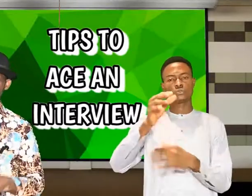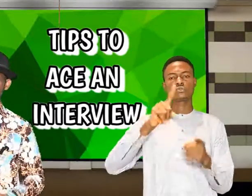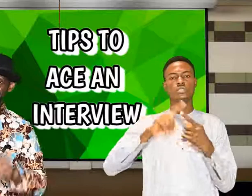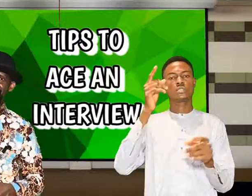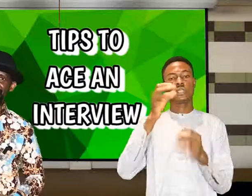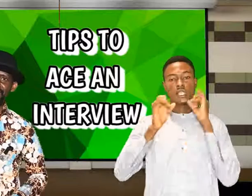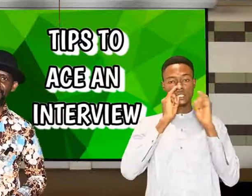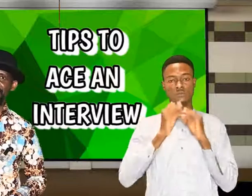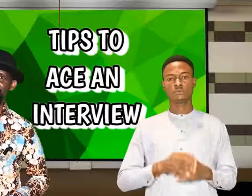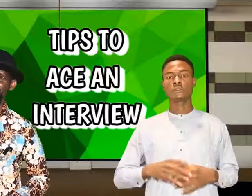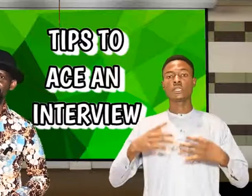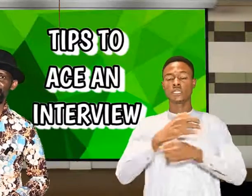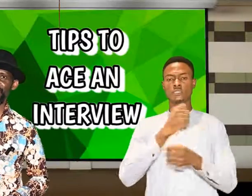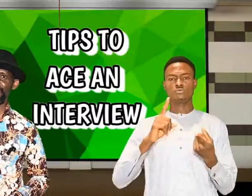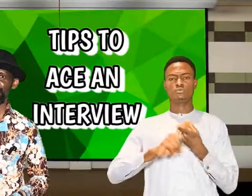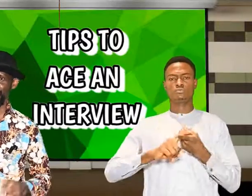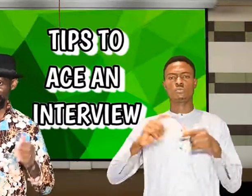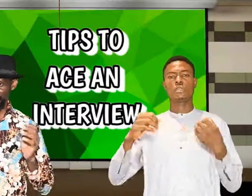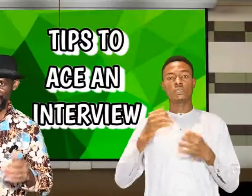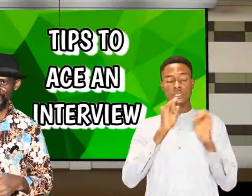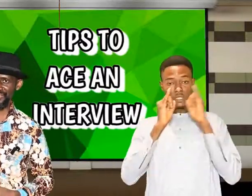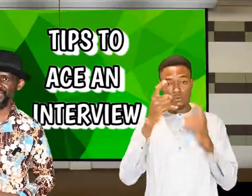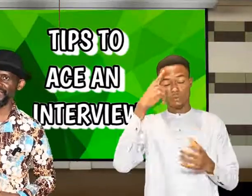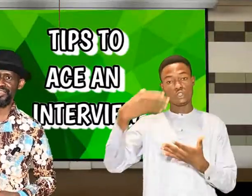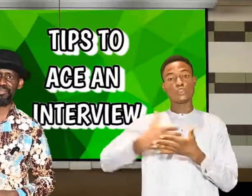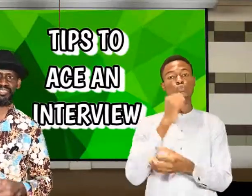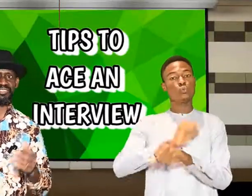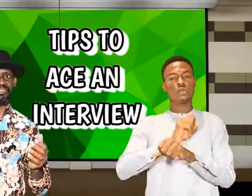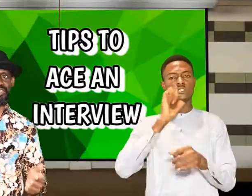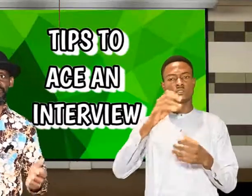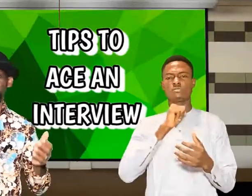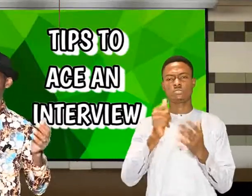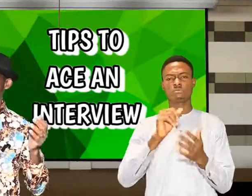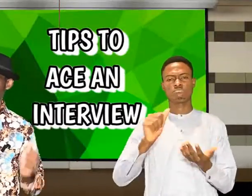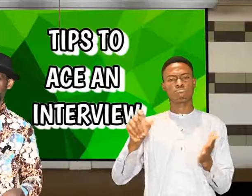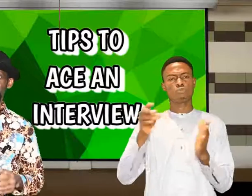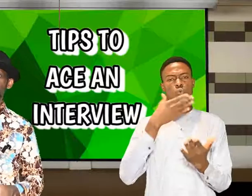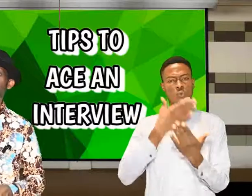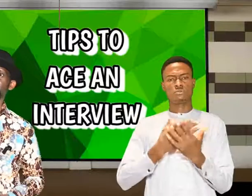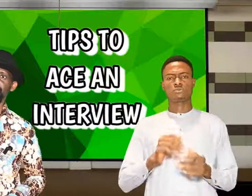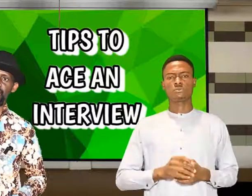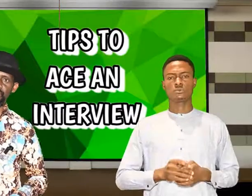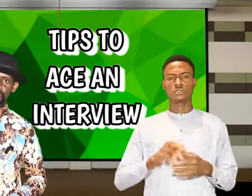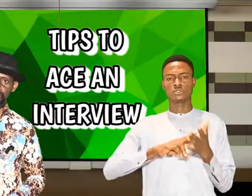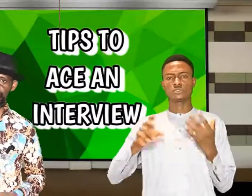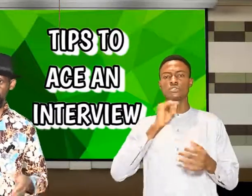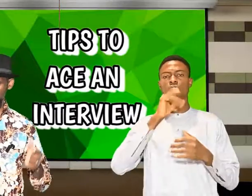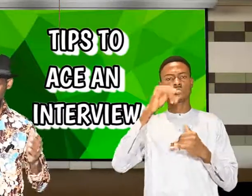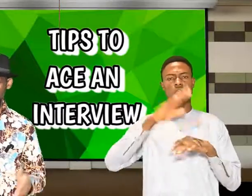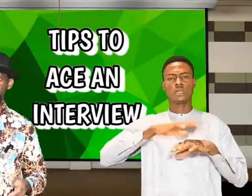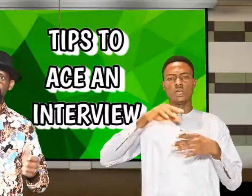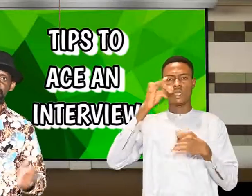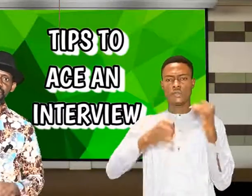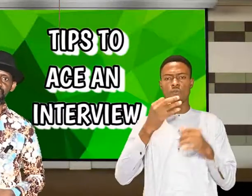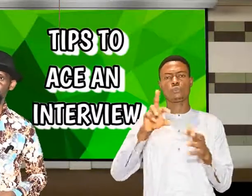it. So getting a call for an interview for your ideal job is another positive step. It is not, however, the end of the road because